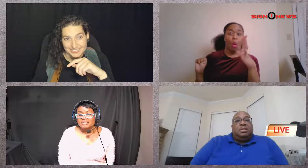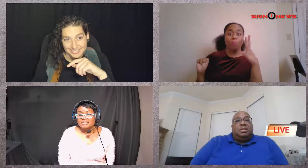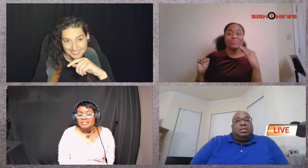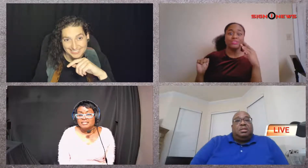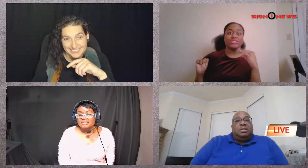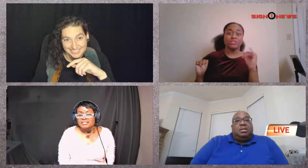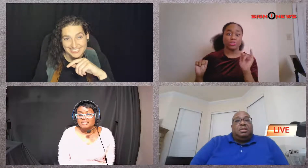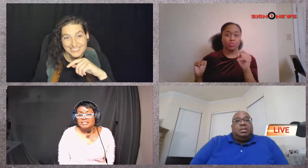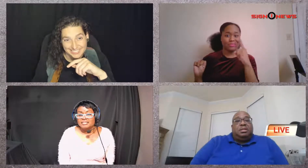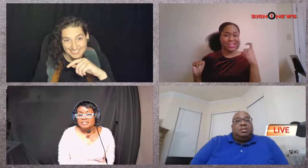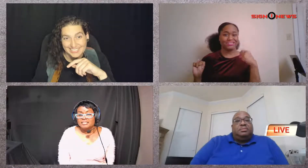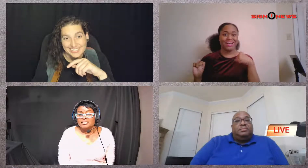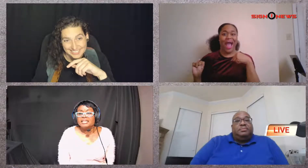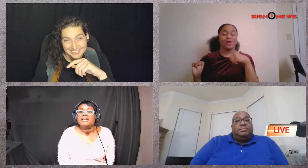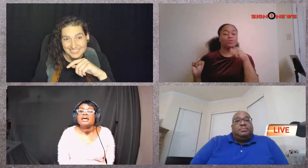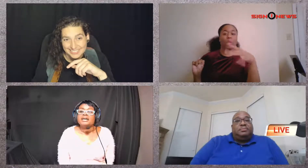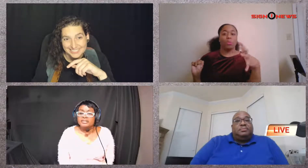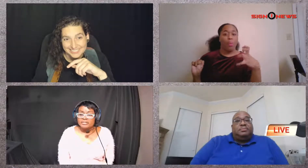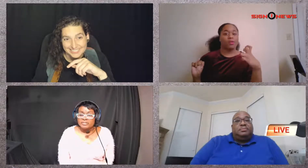so